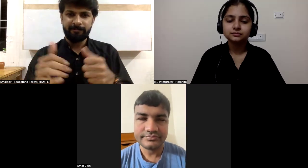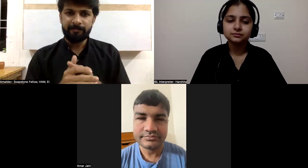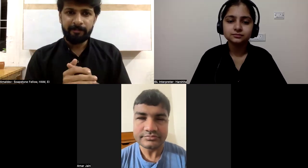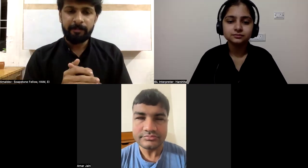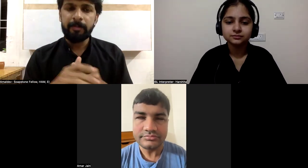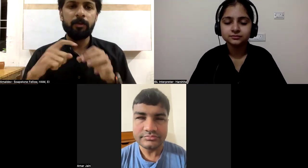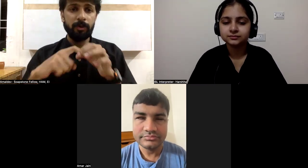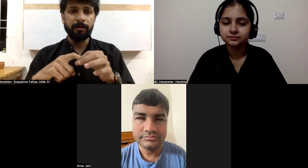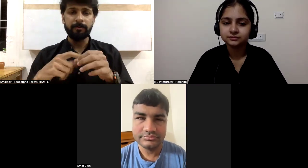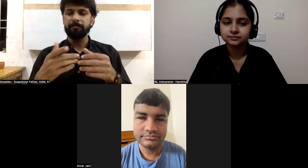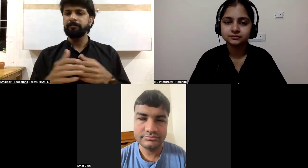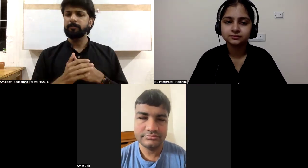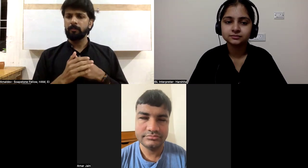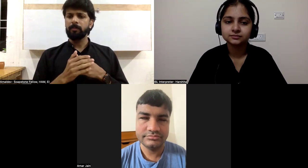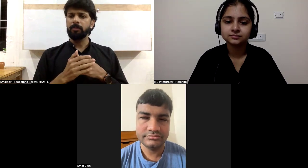All right.